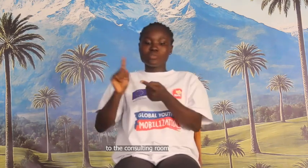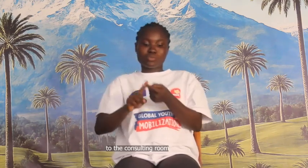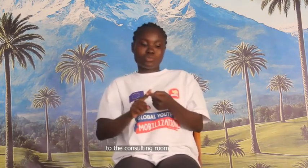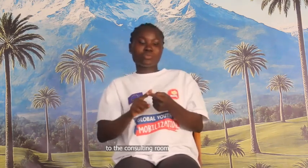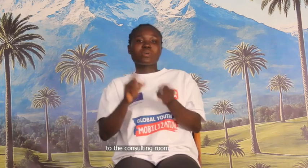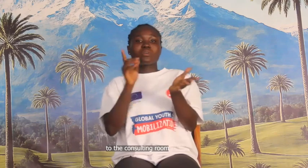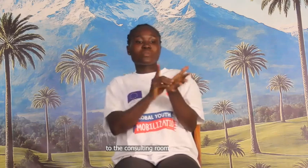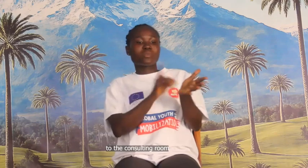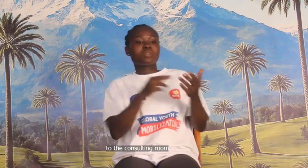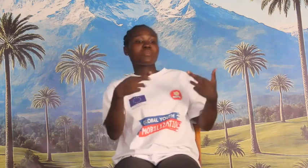to the consulting room,